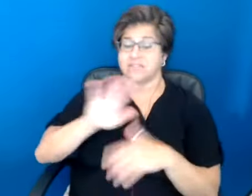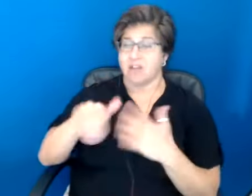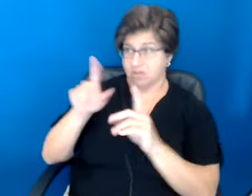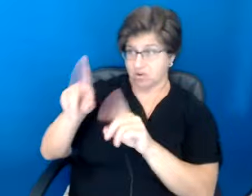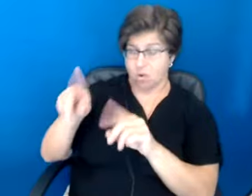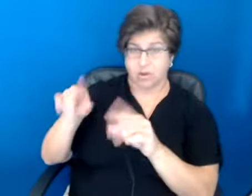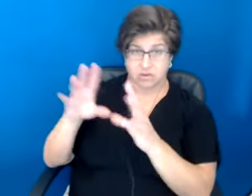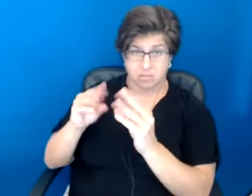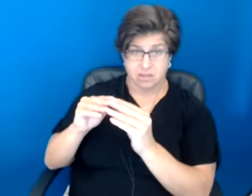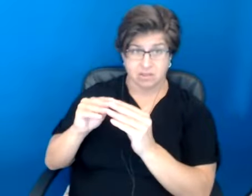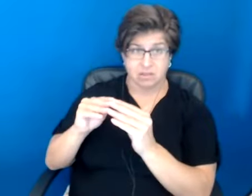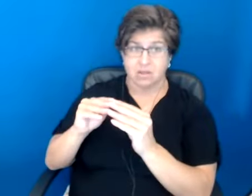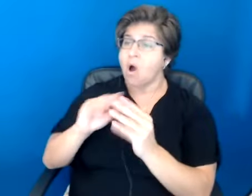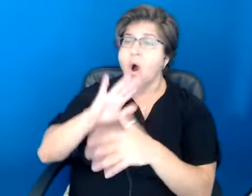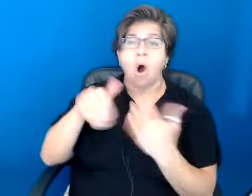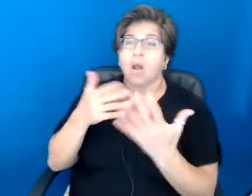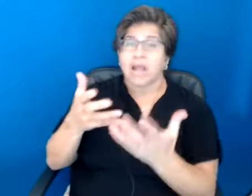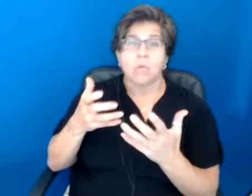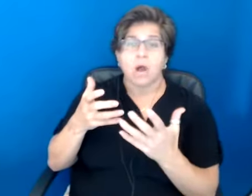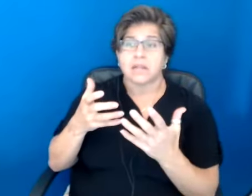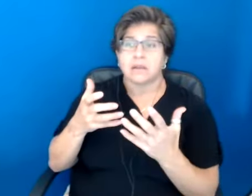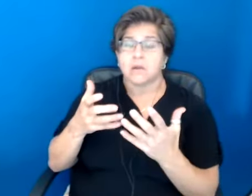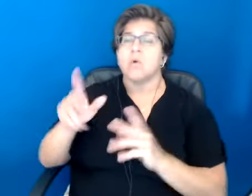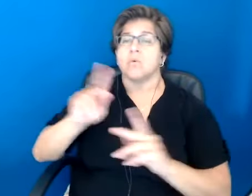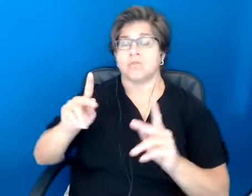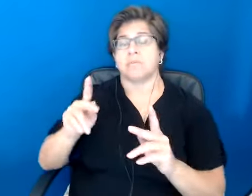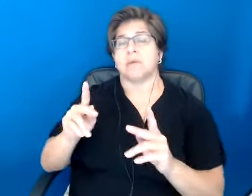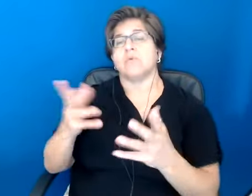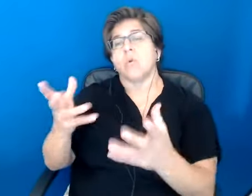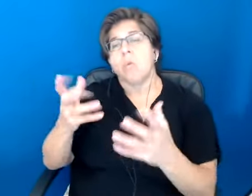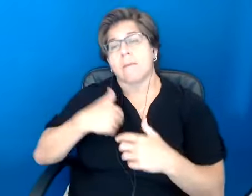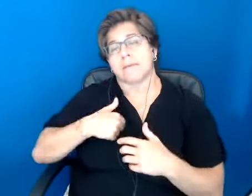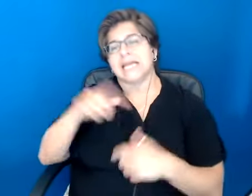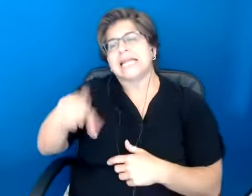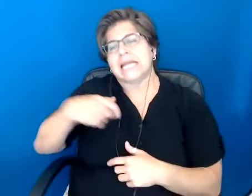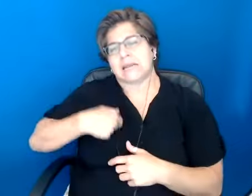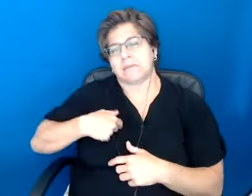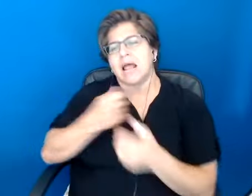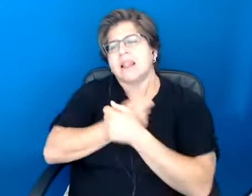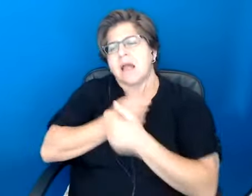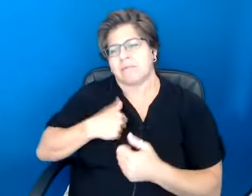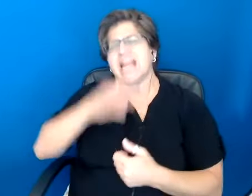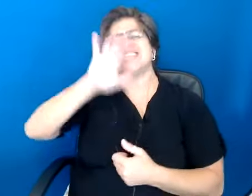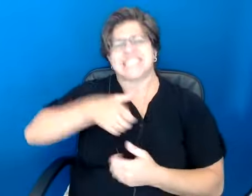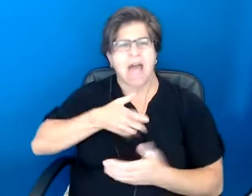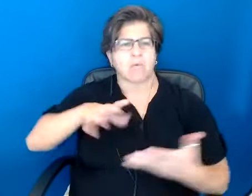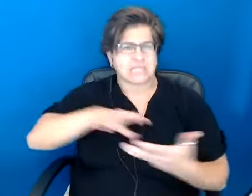everything, but you can have nothing. And I had nothing. I discovered very early on in the meetings that all I wanted to be was felt